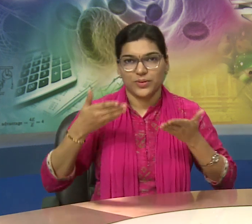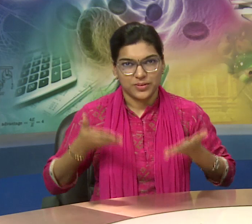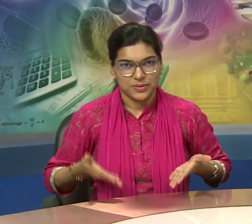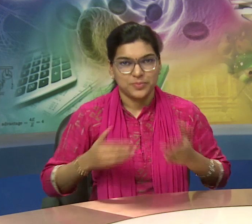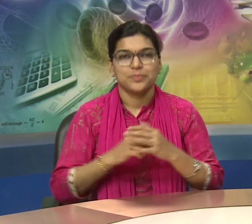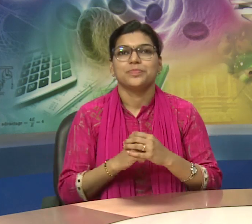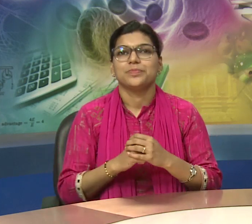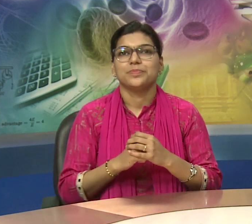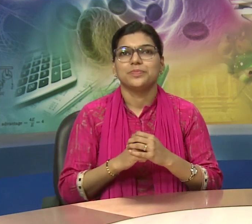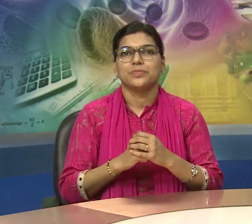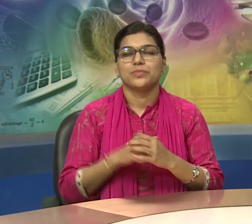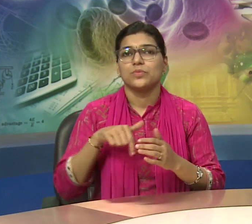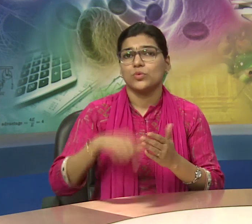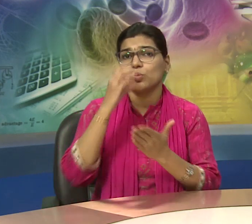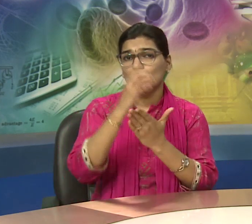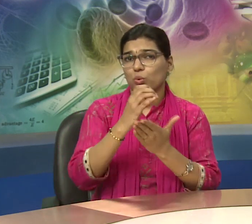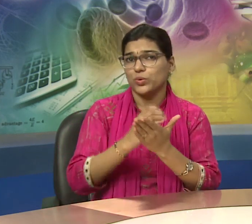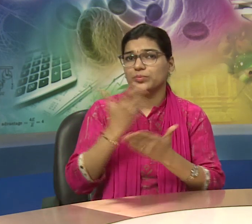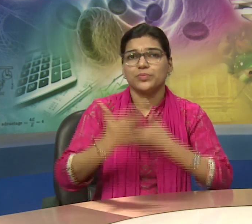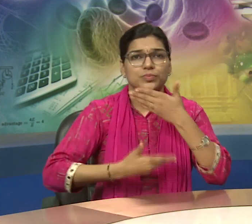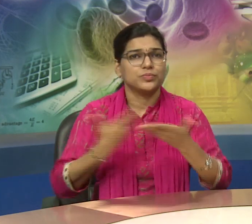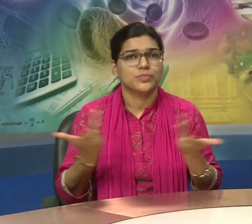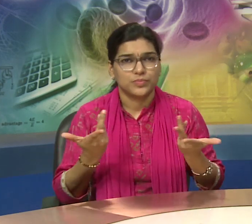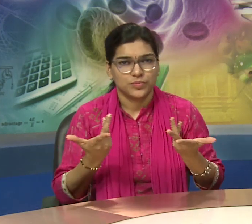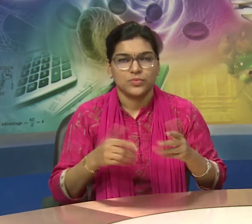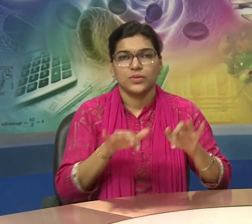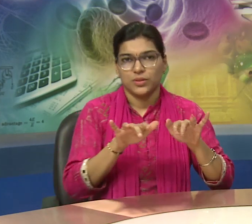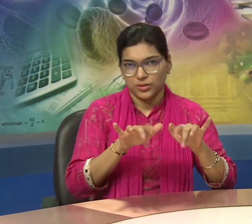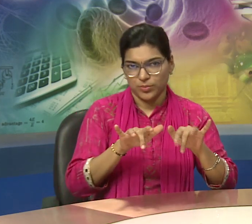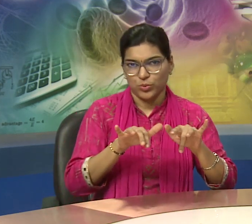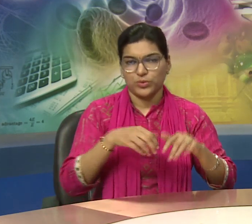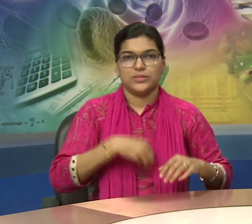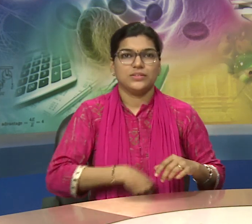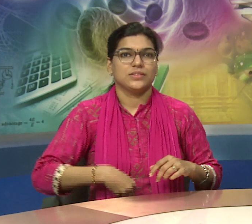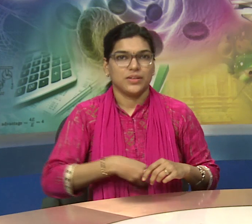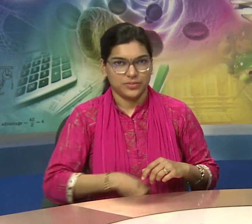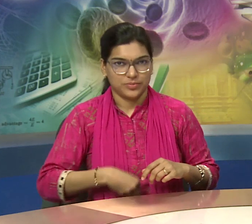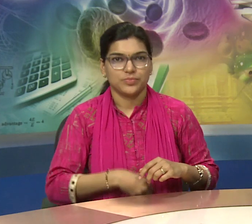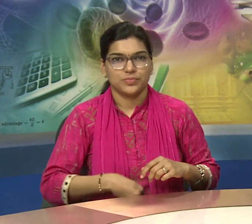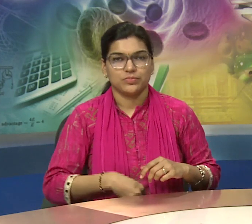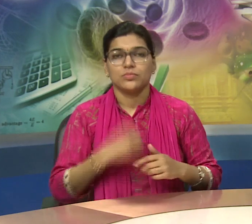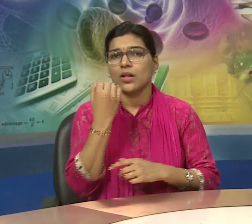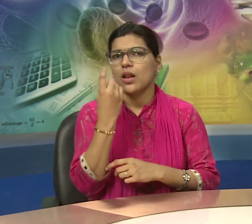NIOS welcomes you in this educational video. Today we are going to learn computer